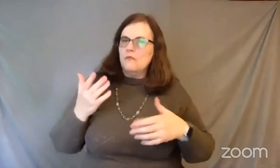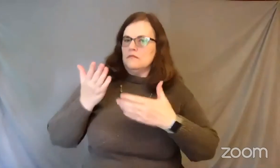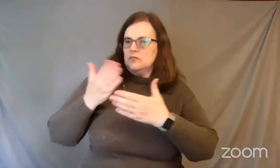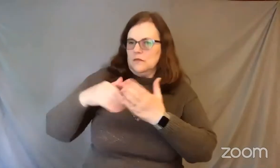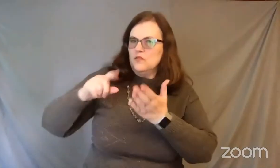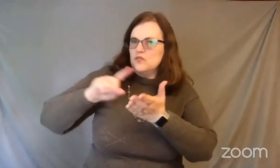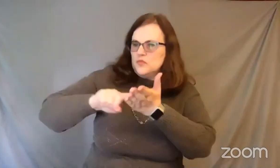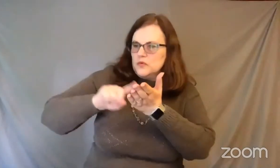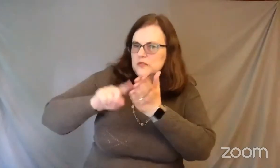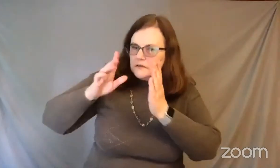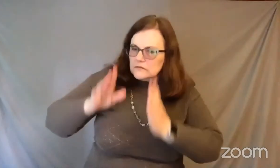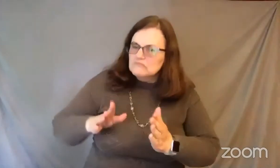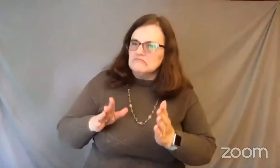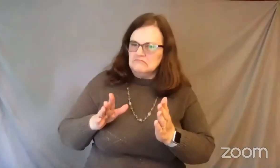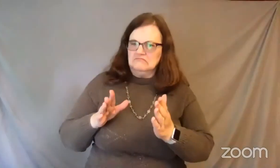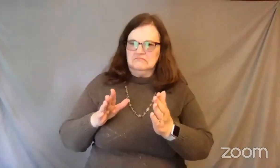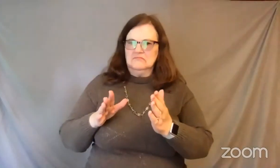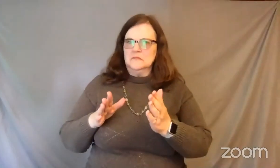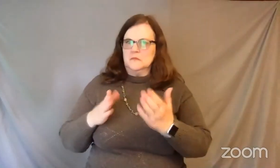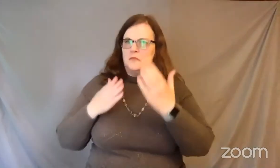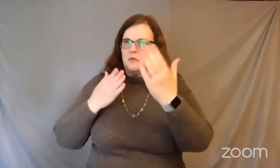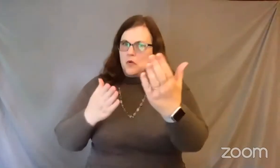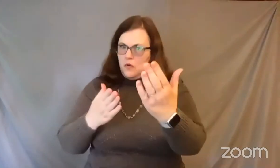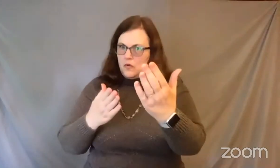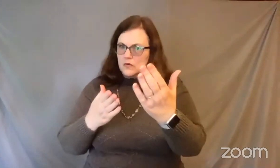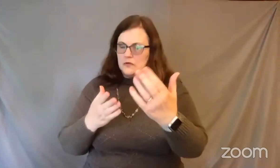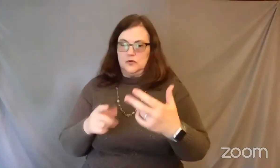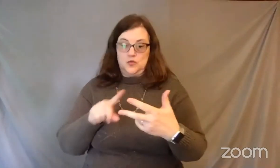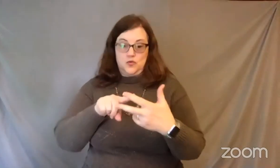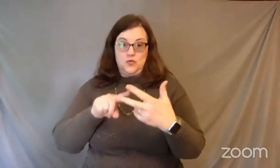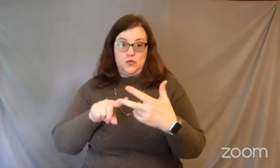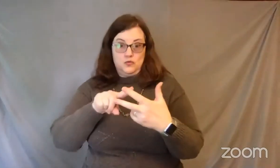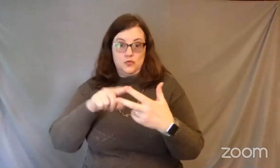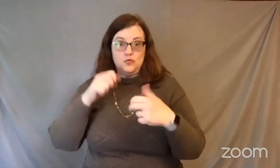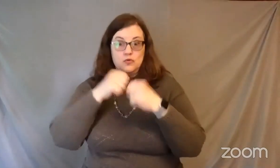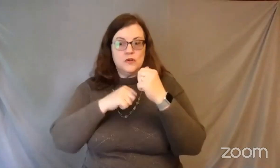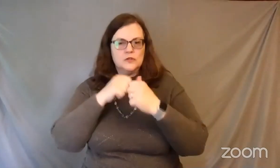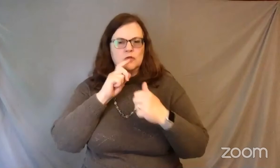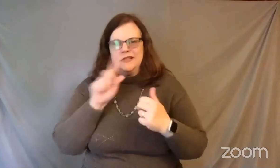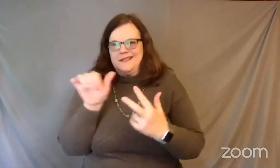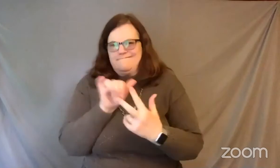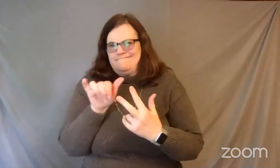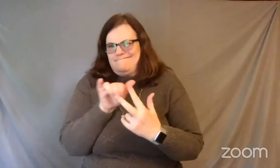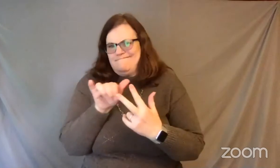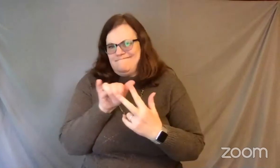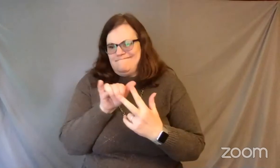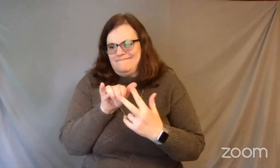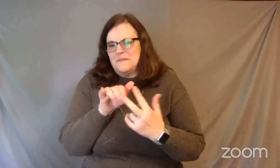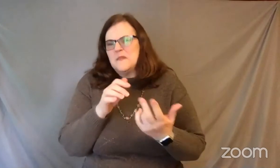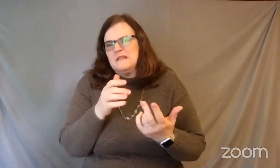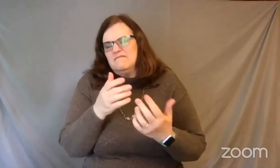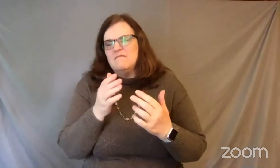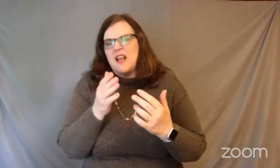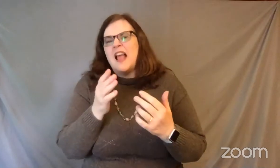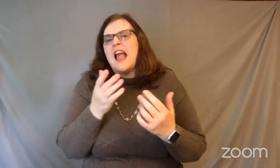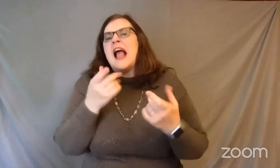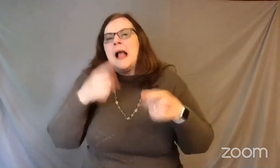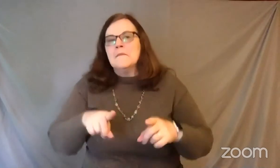That final position was something that we wanted to analyze and look into more deeply to understand how it affects emphasis.